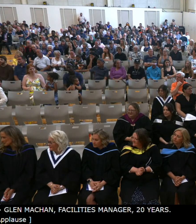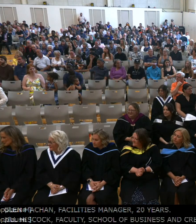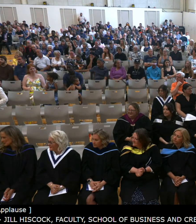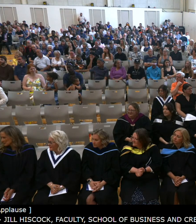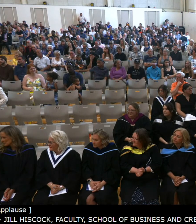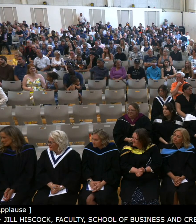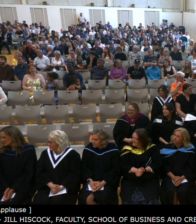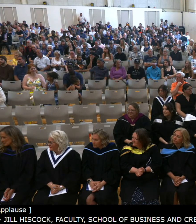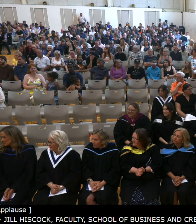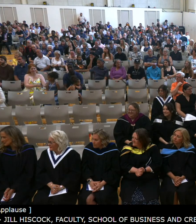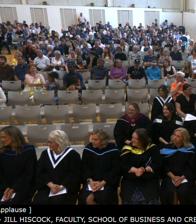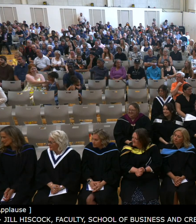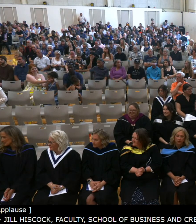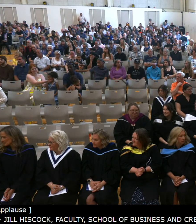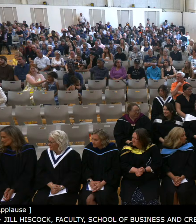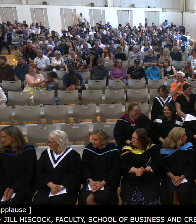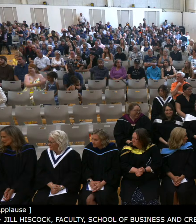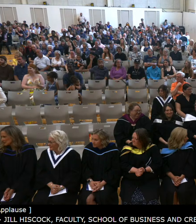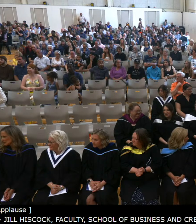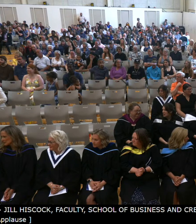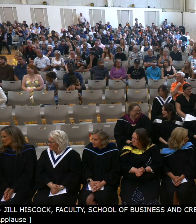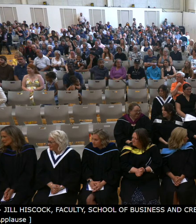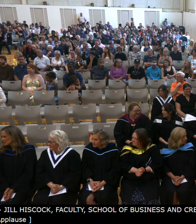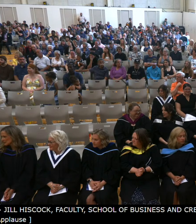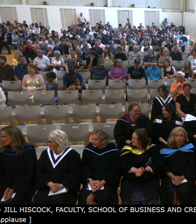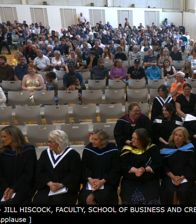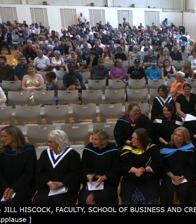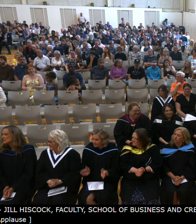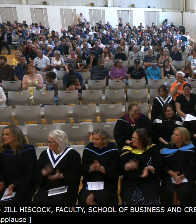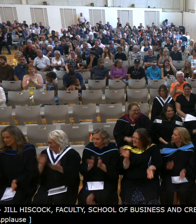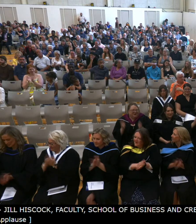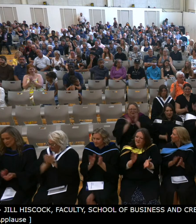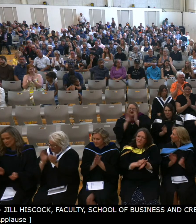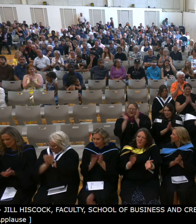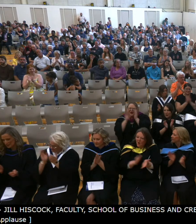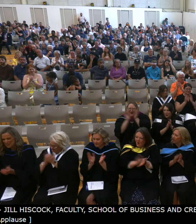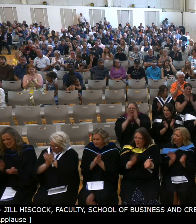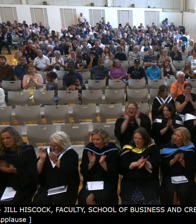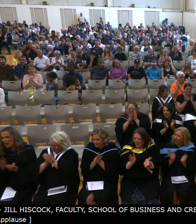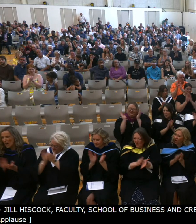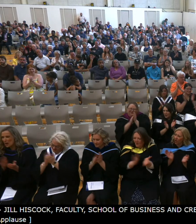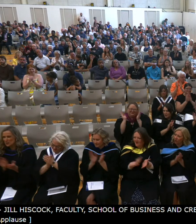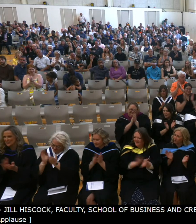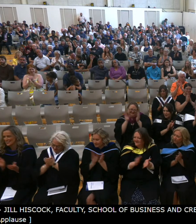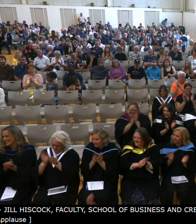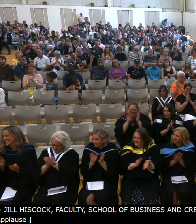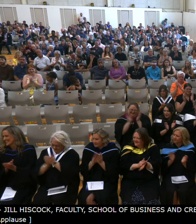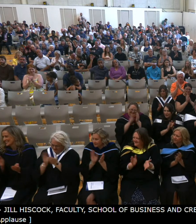And Dale Grushi, faculty, School of Health and Human Services, 26 years.